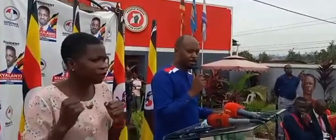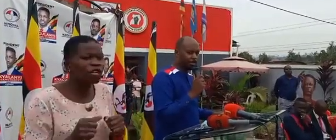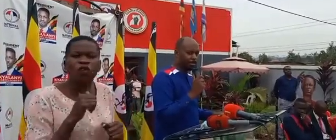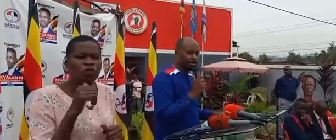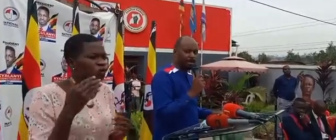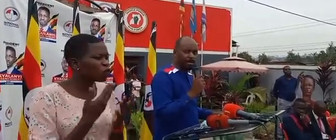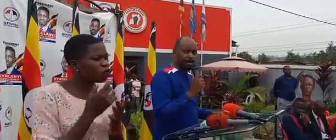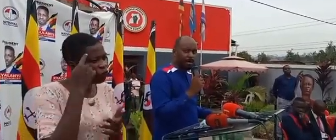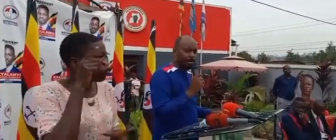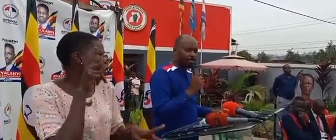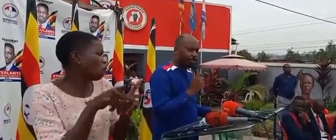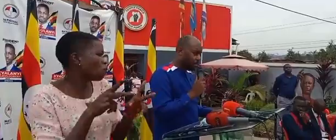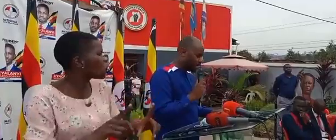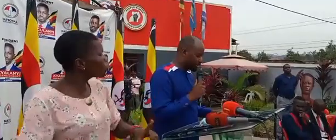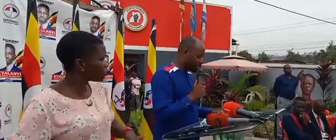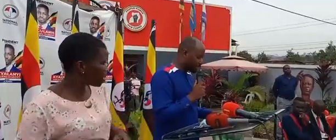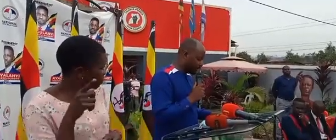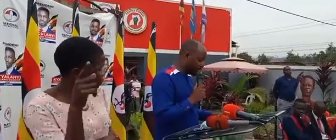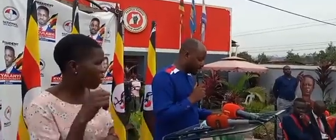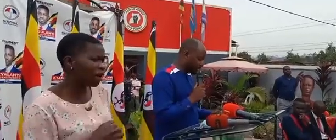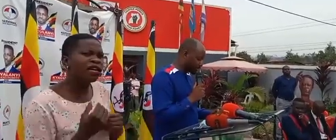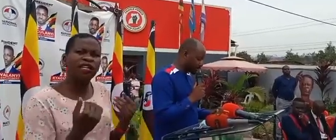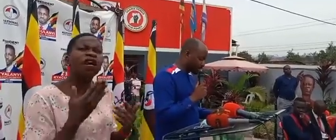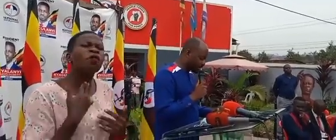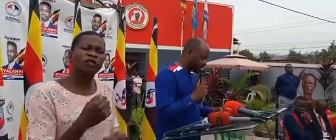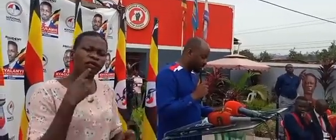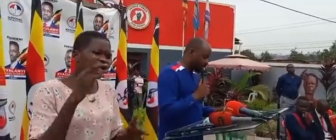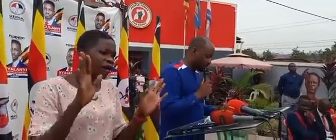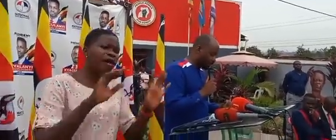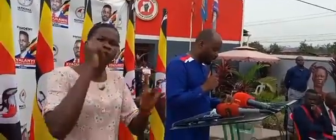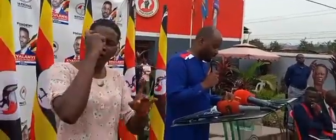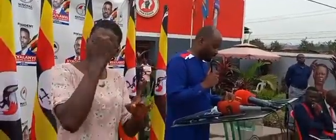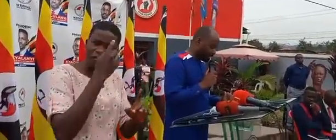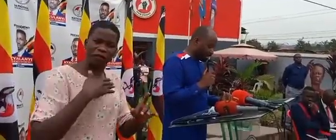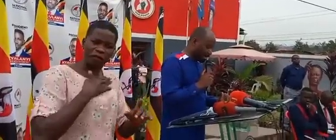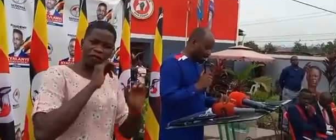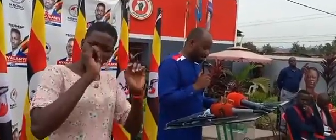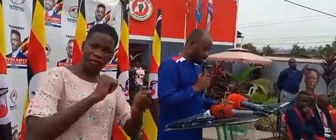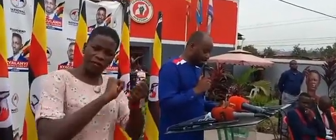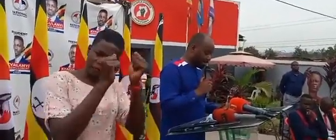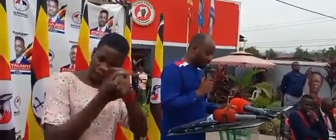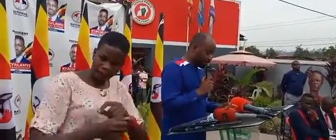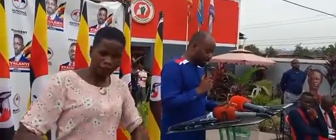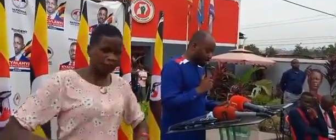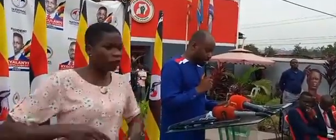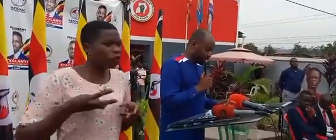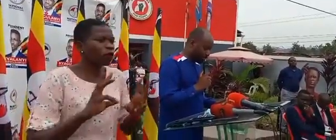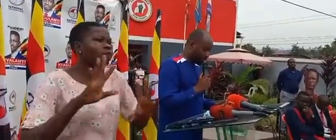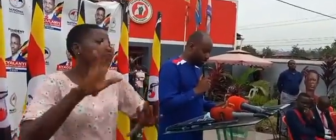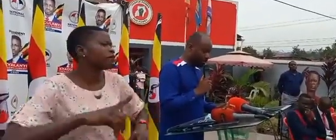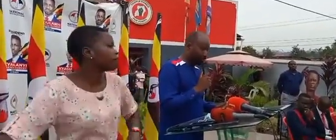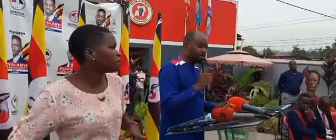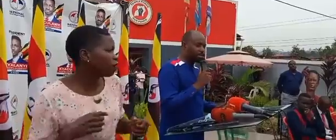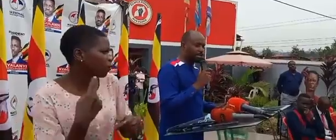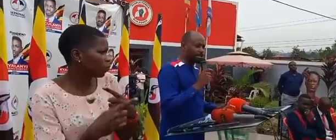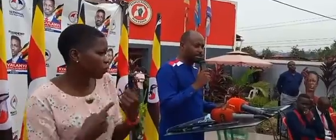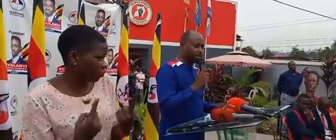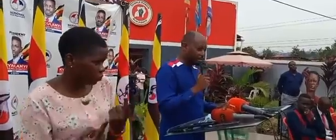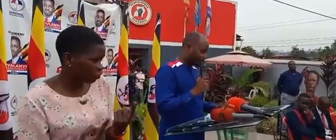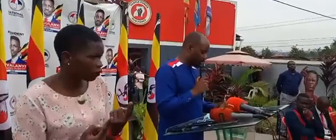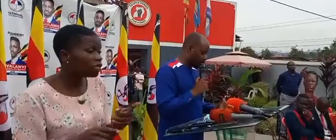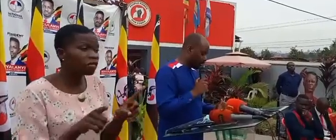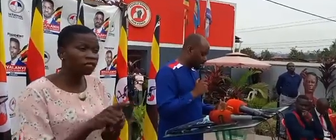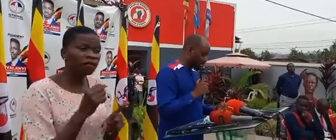human beings. And so we want to condemn that in the strongest terms possible. And you know, say that